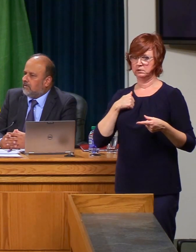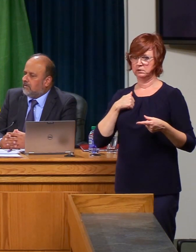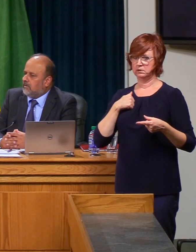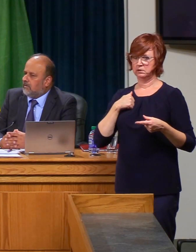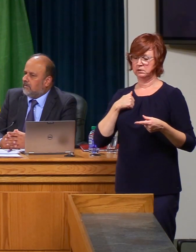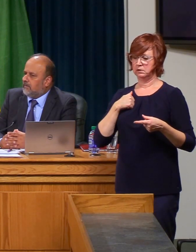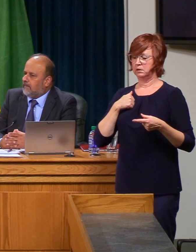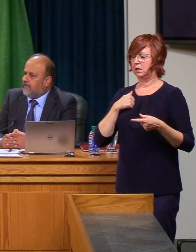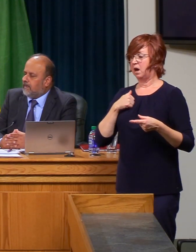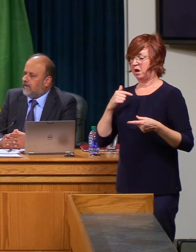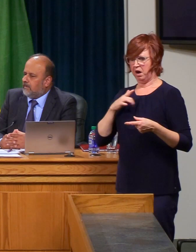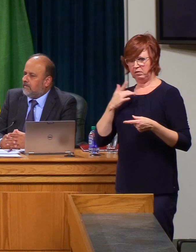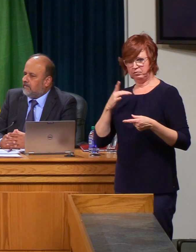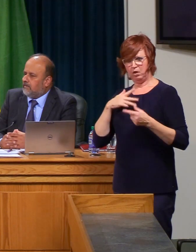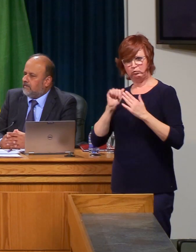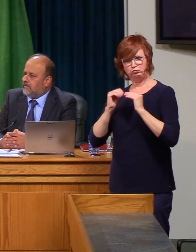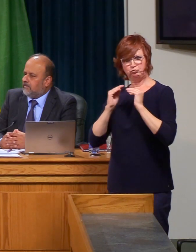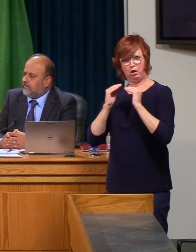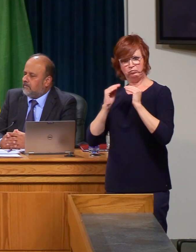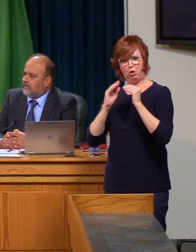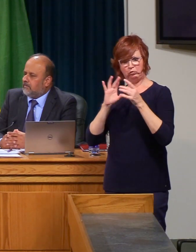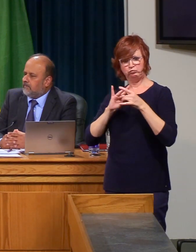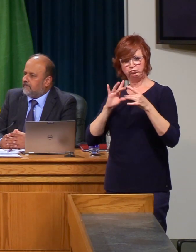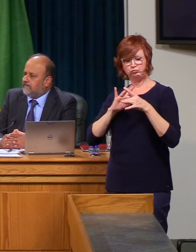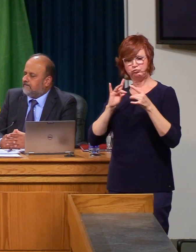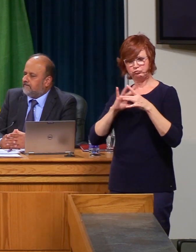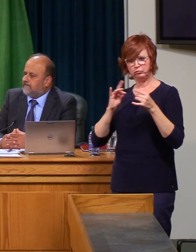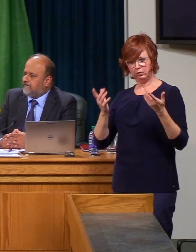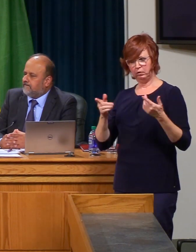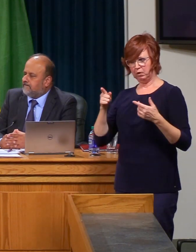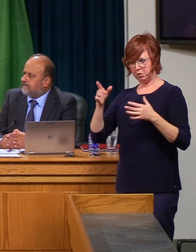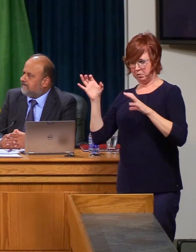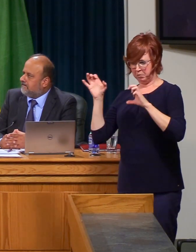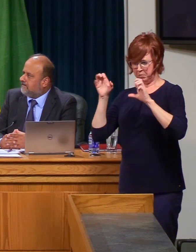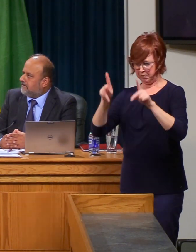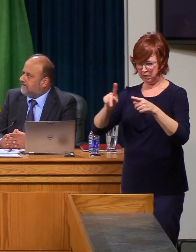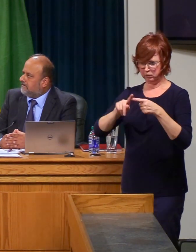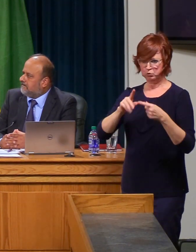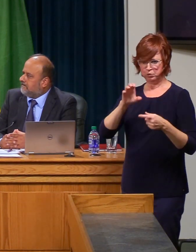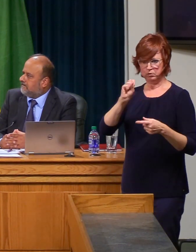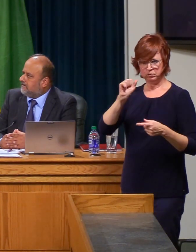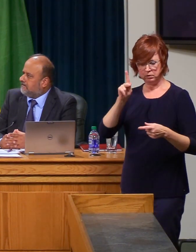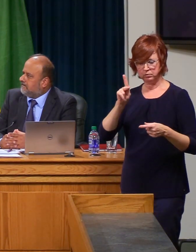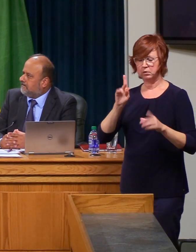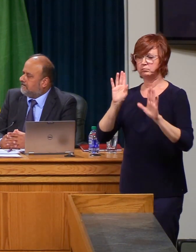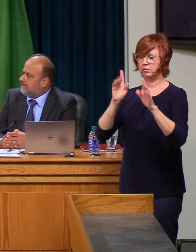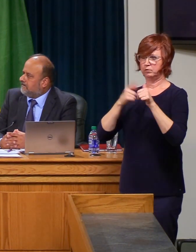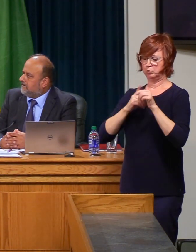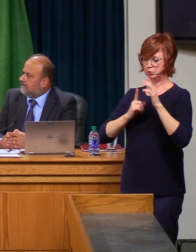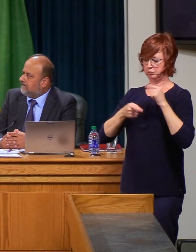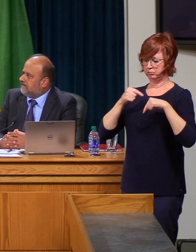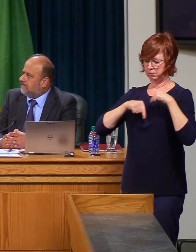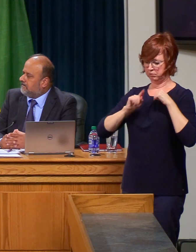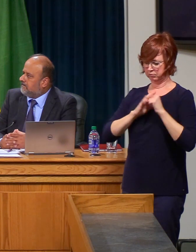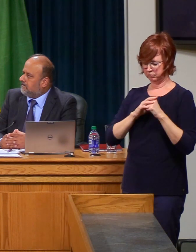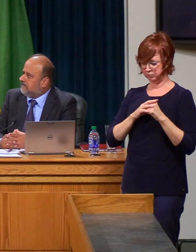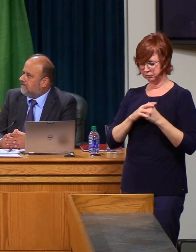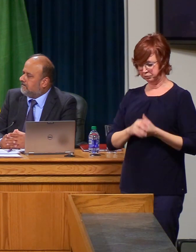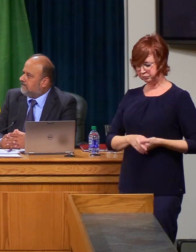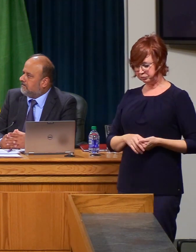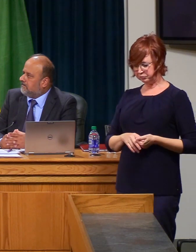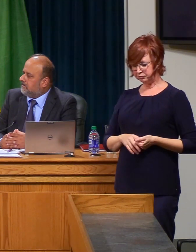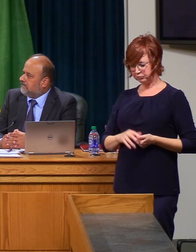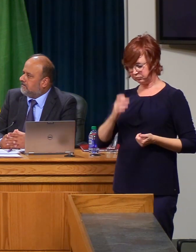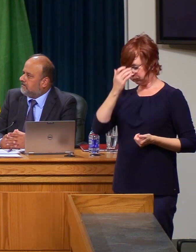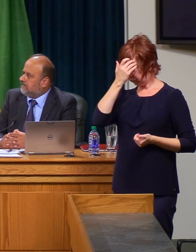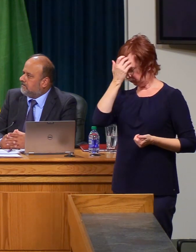say, as you return to Saskatchewan, you should let me preface this with we